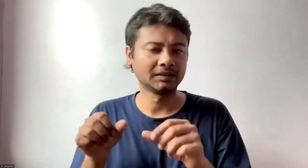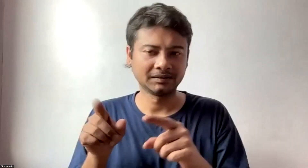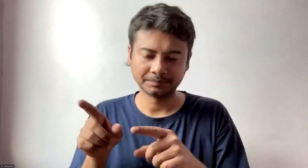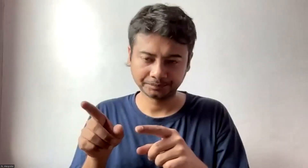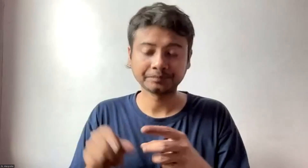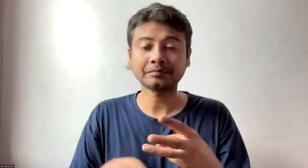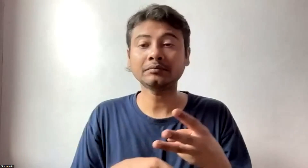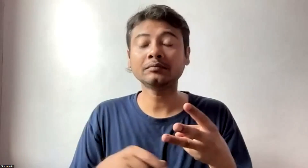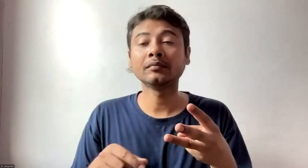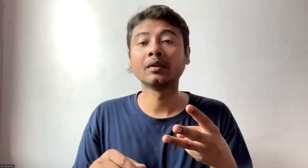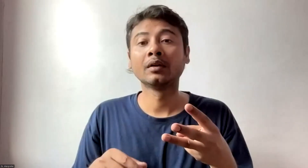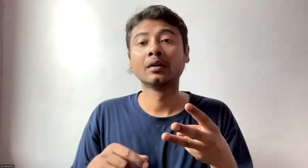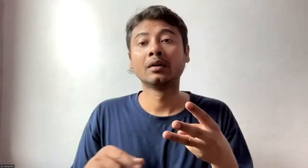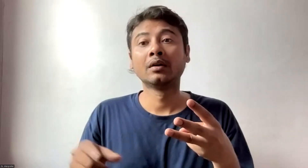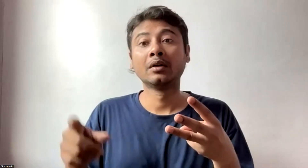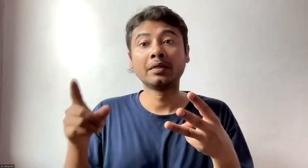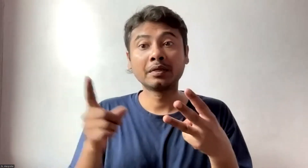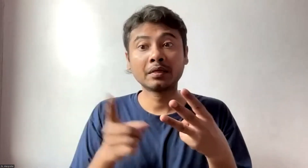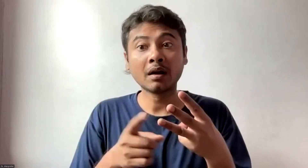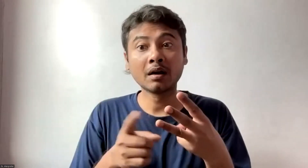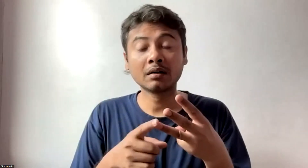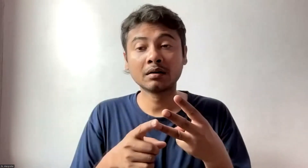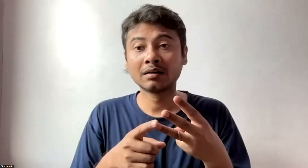is three modes of material nature.